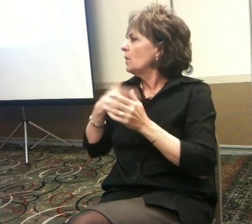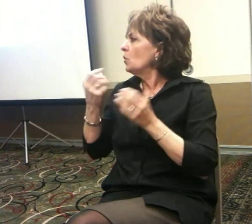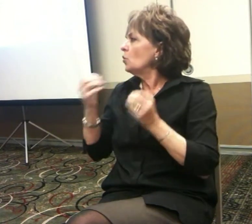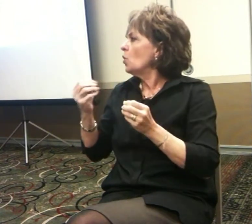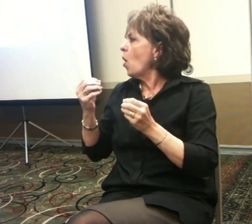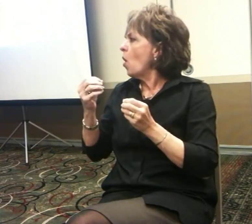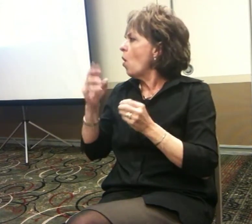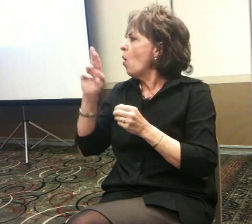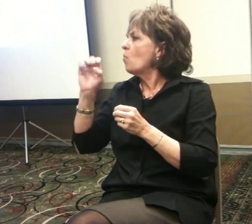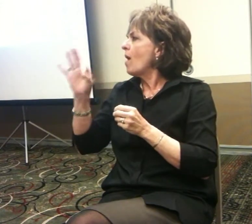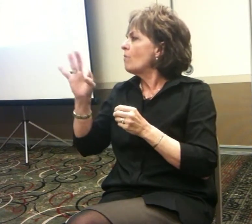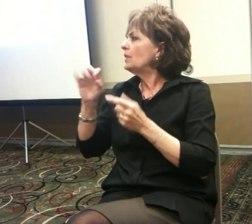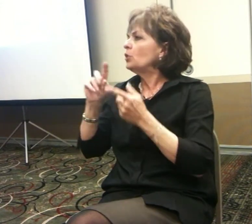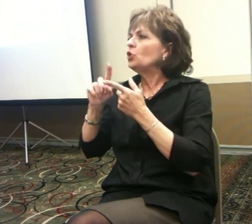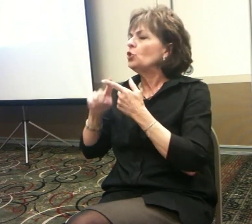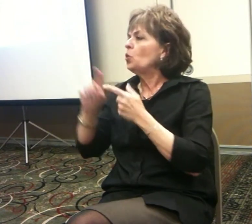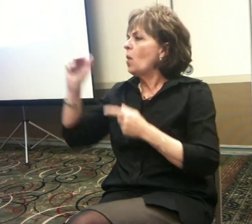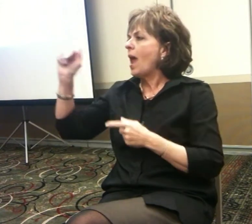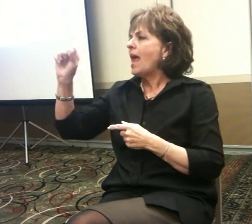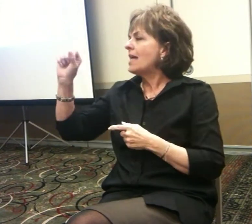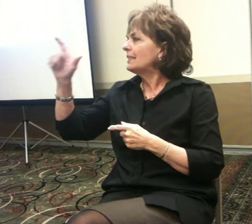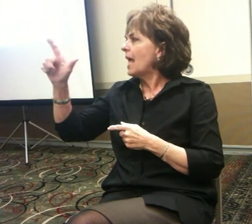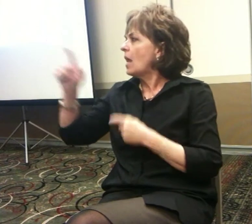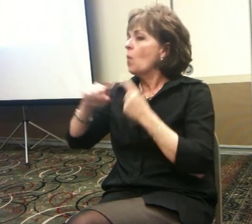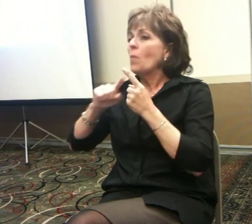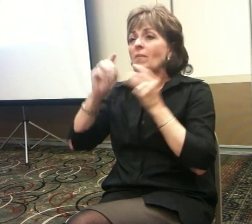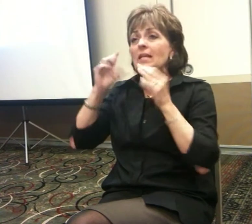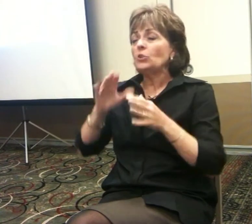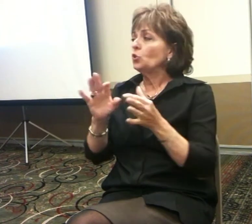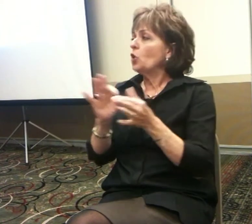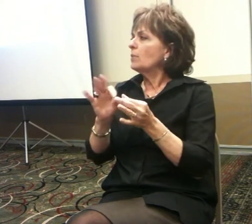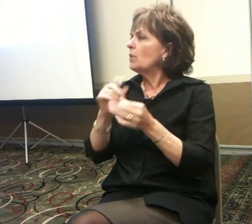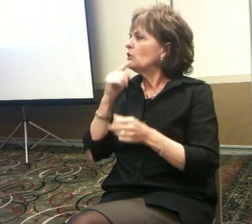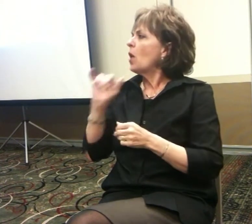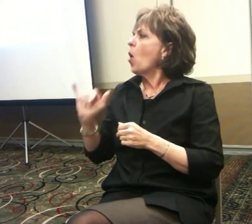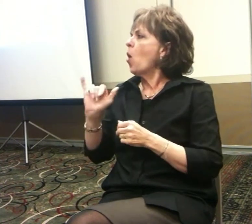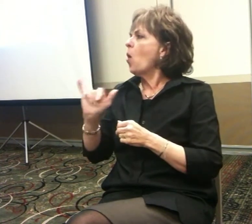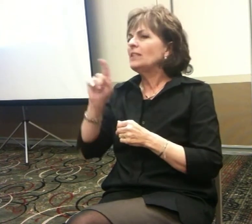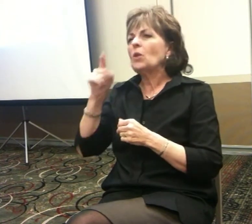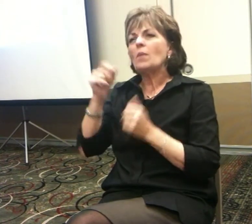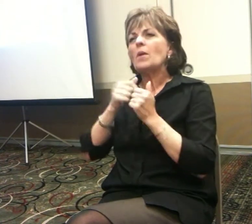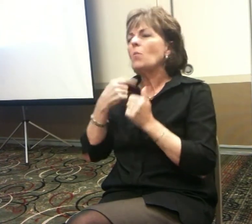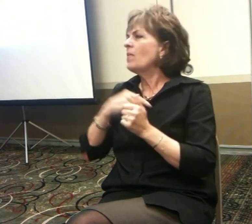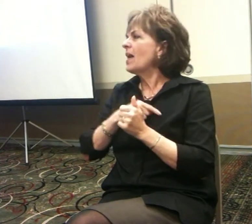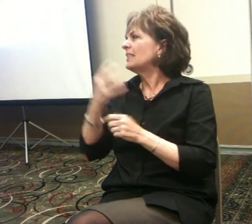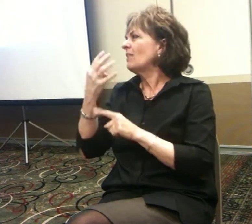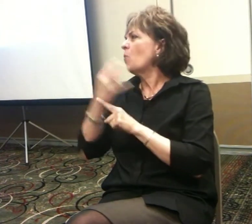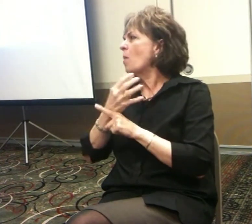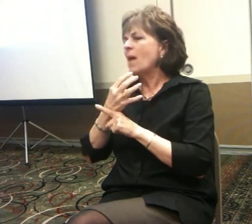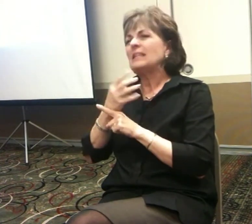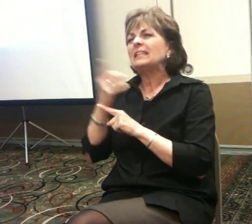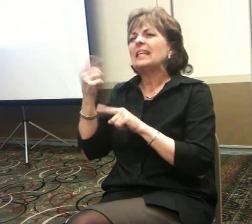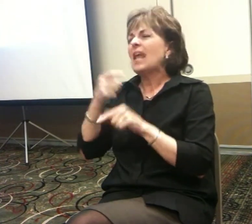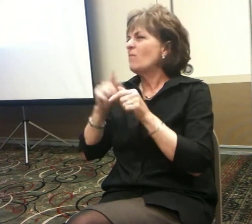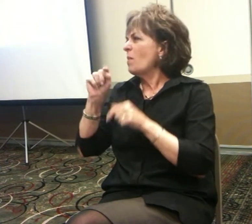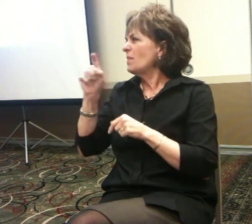at all. And even when the teacher talks about it, she says, oh, well, he's only been with us about 4 months, and he came from Texas, but I don't think he was there that long.